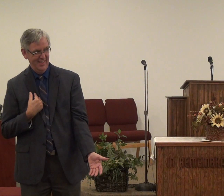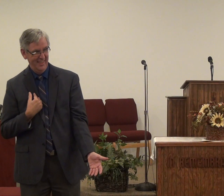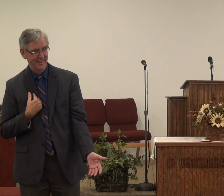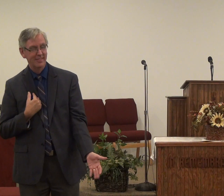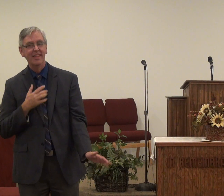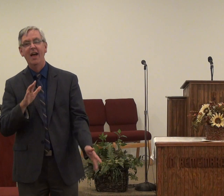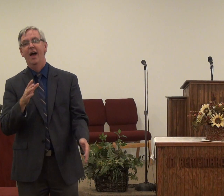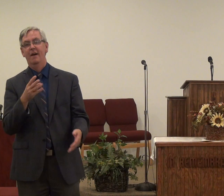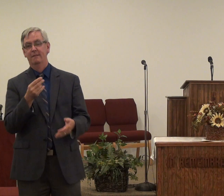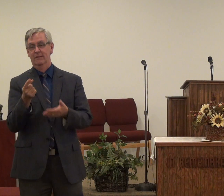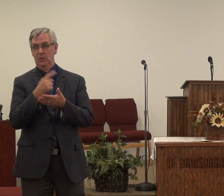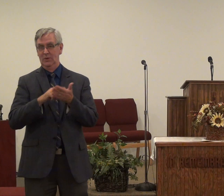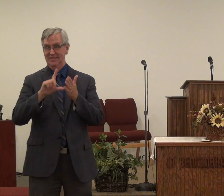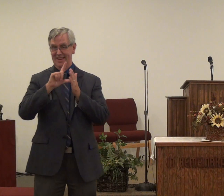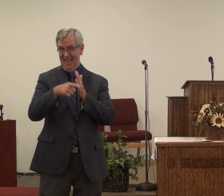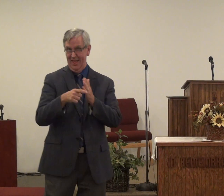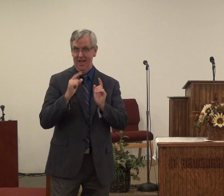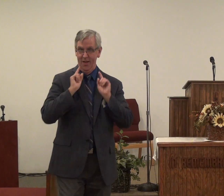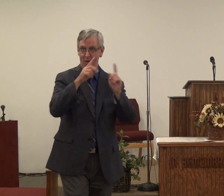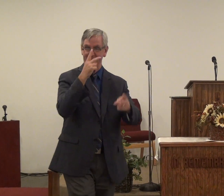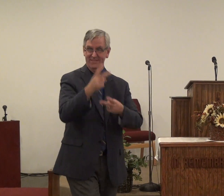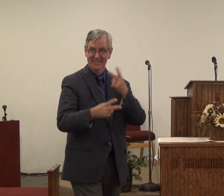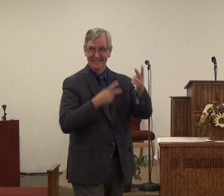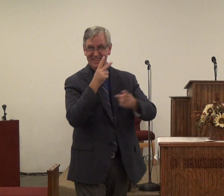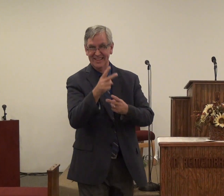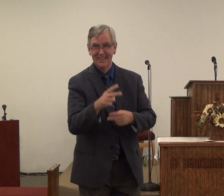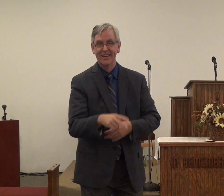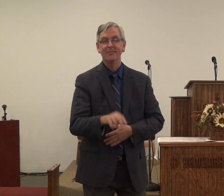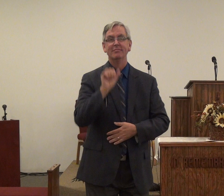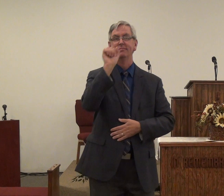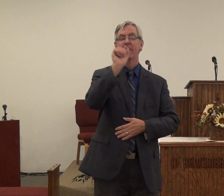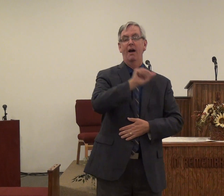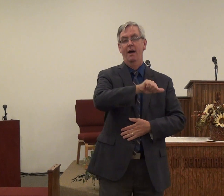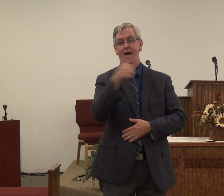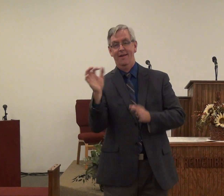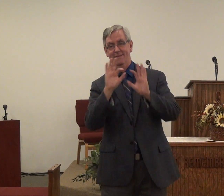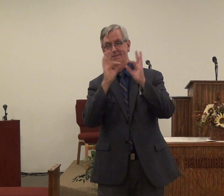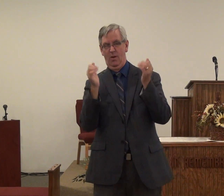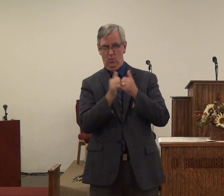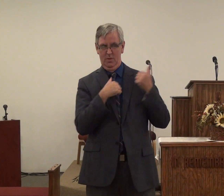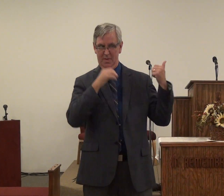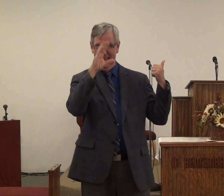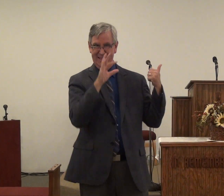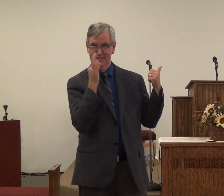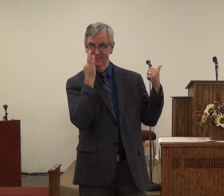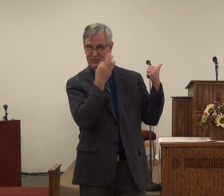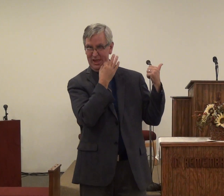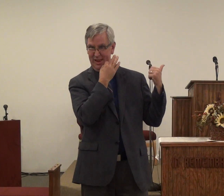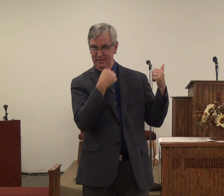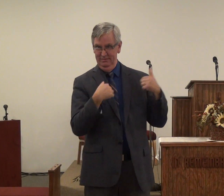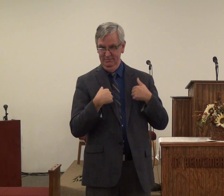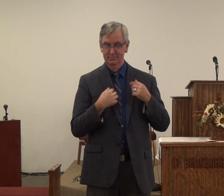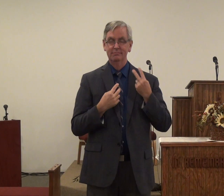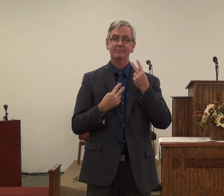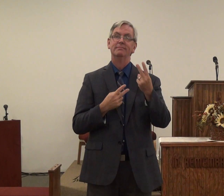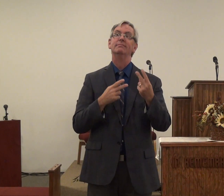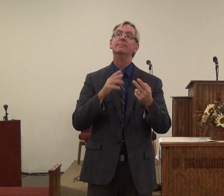know. A few weeks later, we were out visiting. We went to the home of another family. I was with my